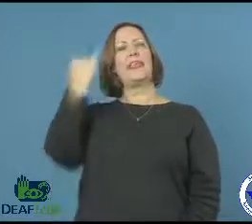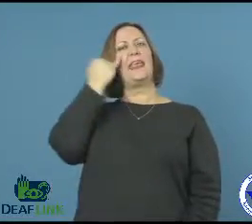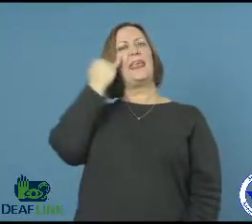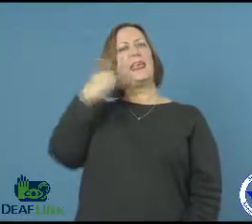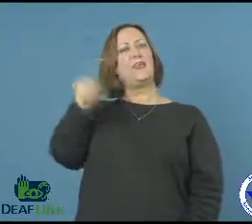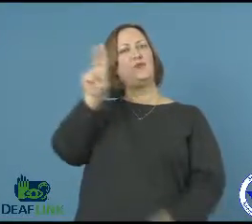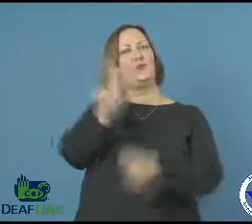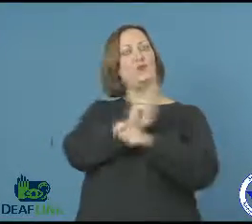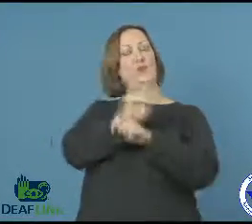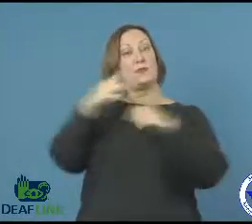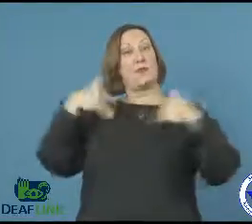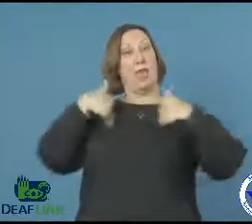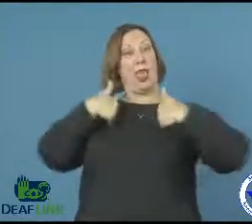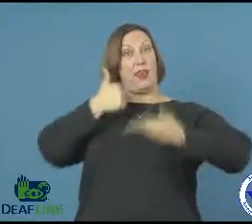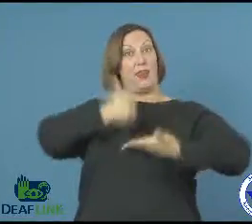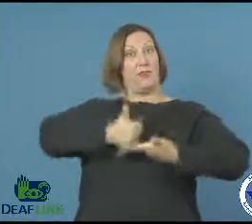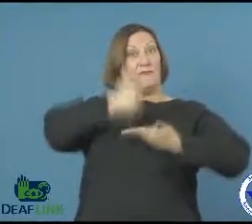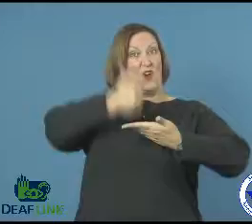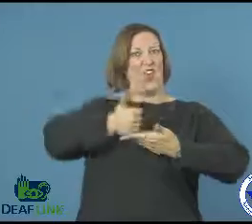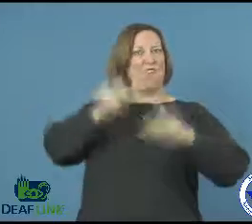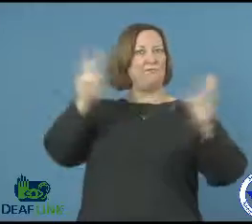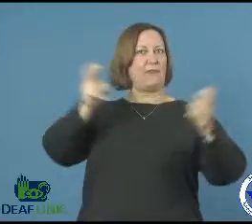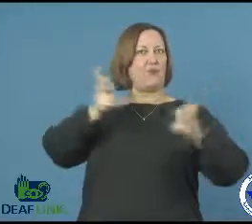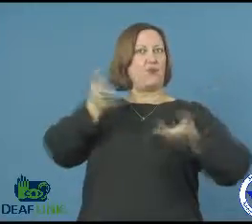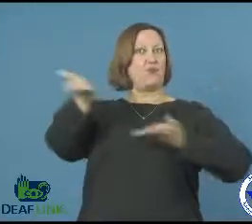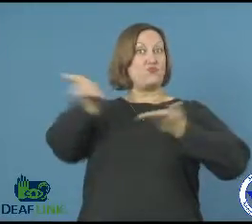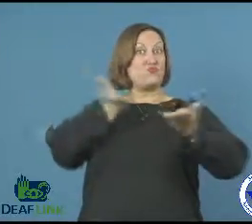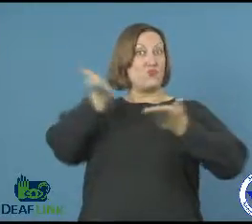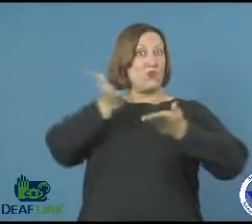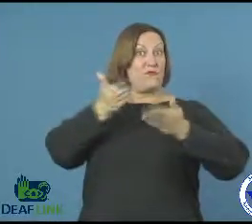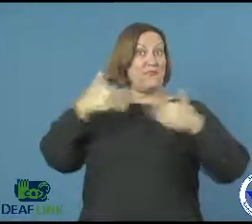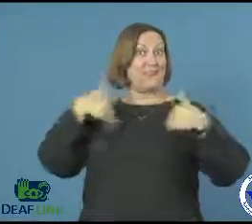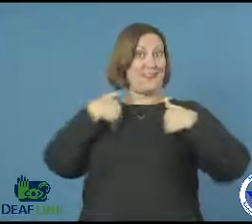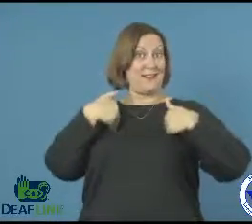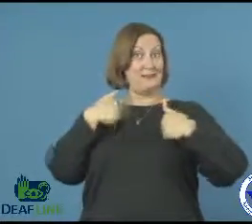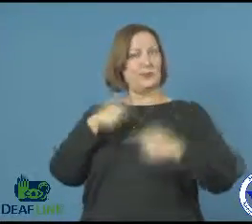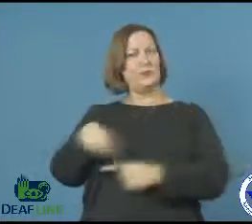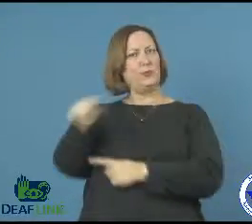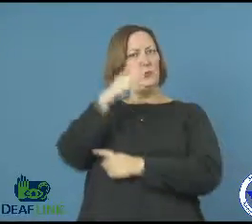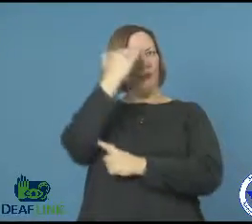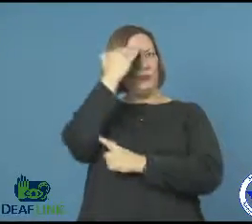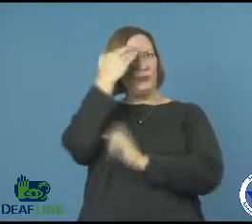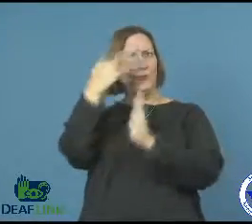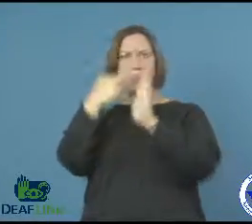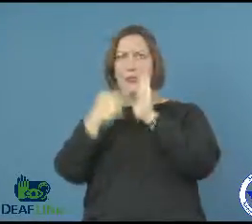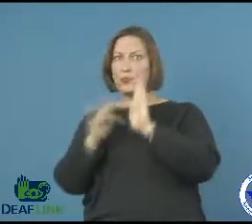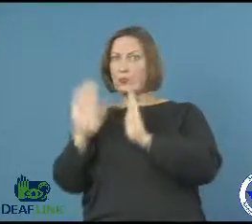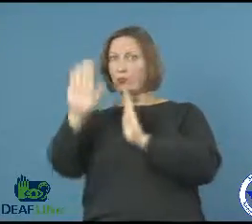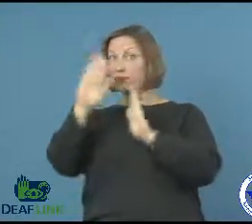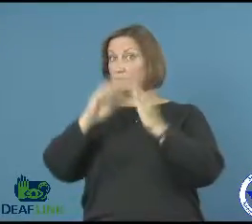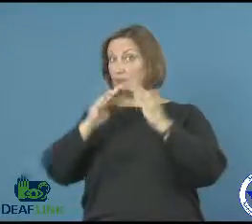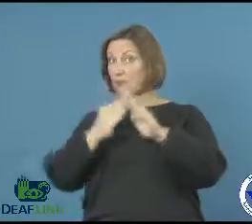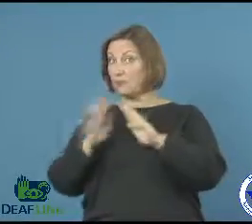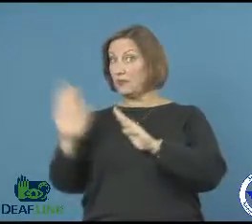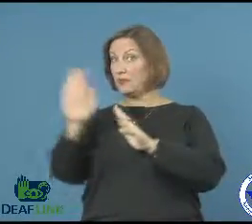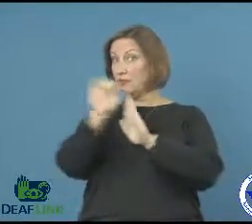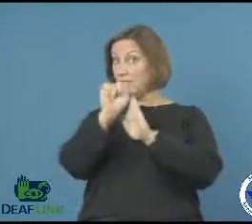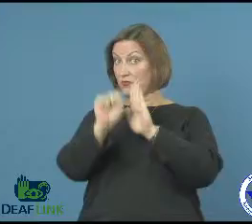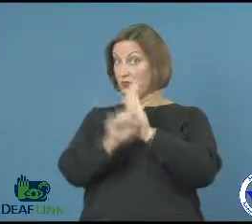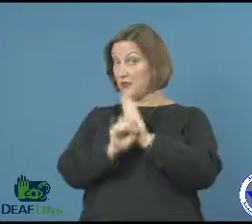If you have a service animal, do you know the plans in your city and state regarding service